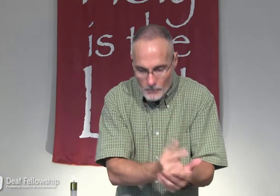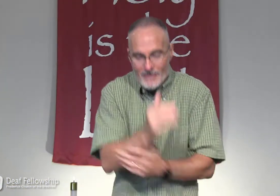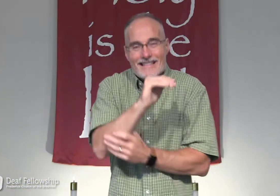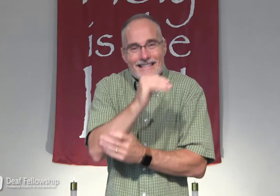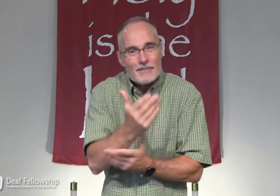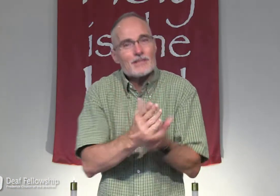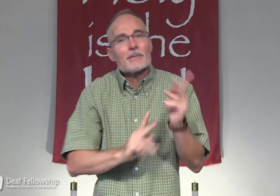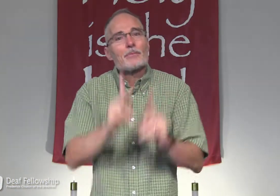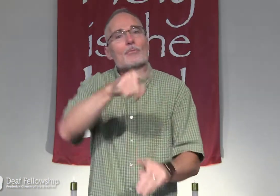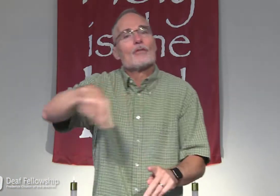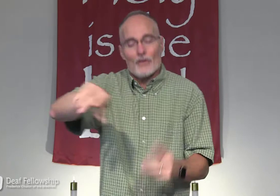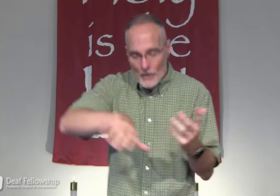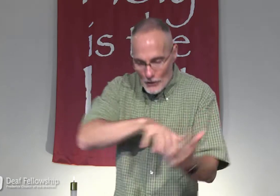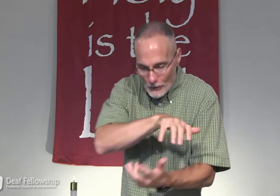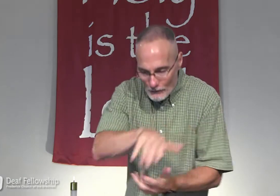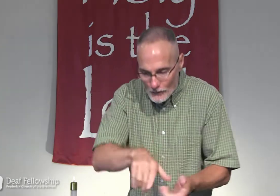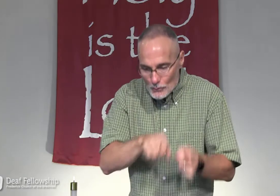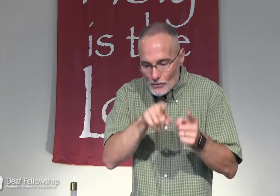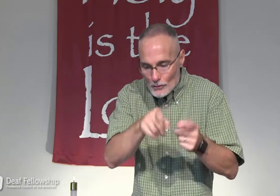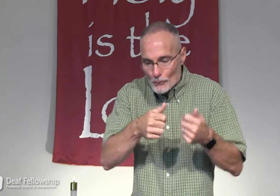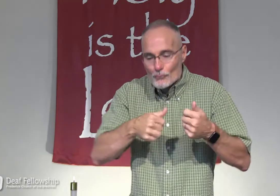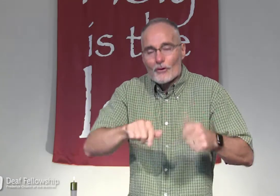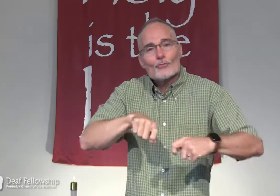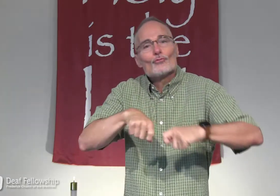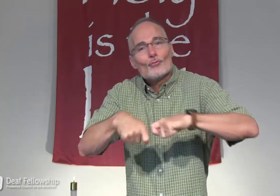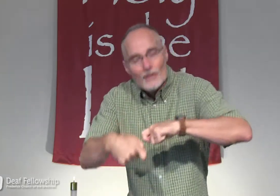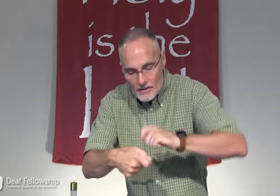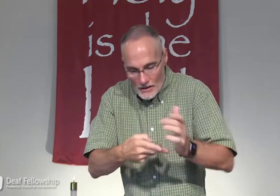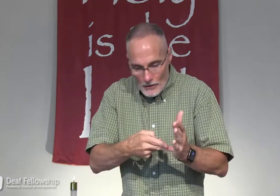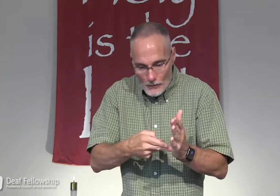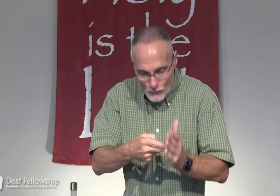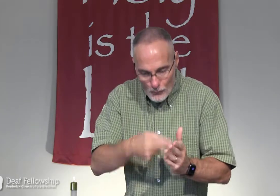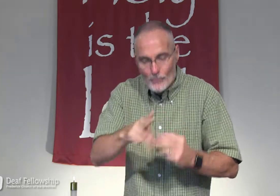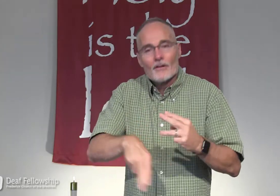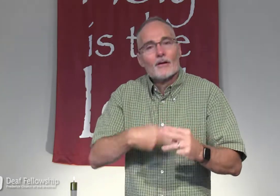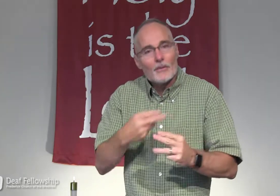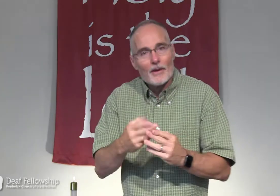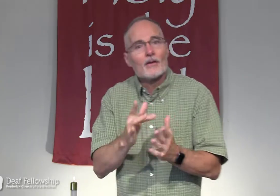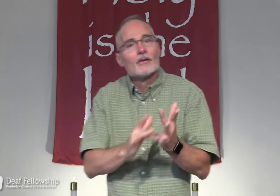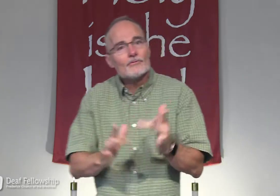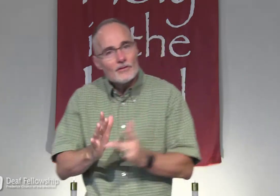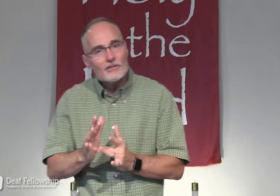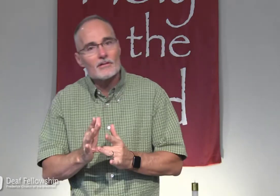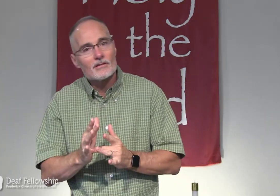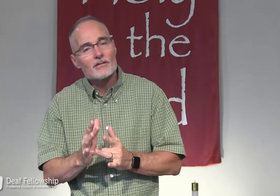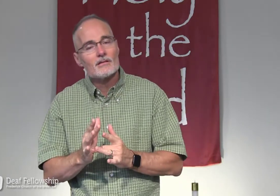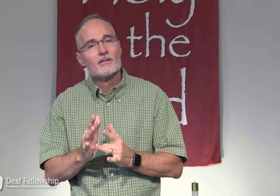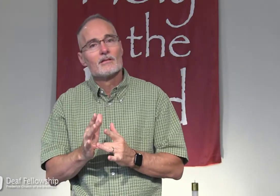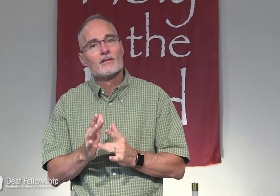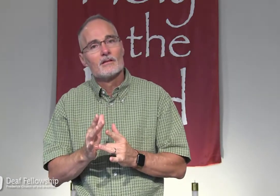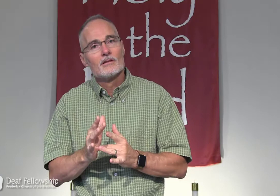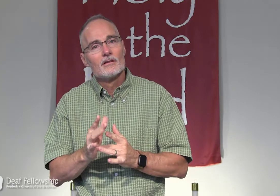It is not a gospel at all. See, some people are trying to confuse you, trying to pervert the truth about Jesus